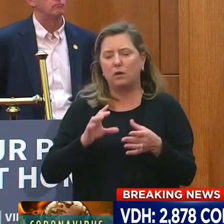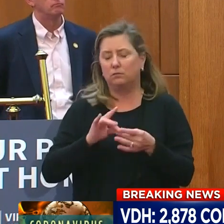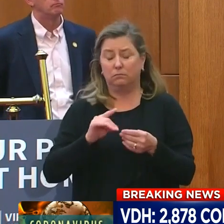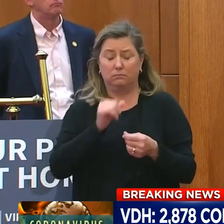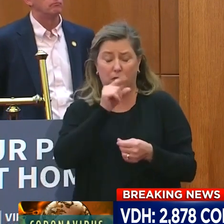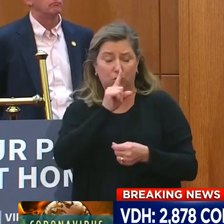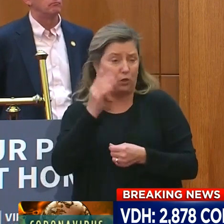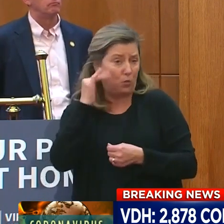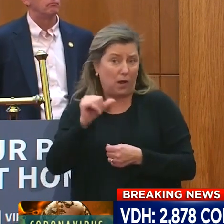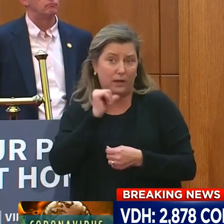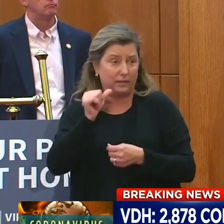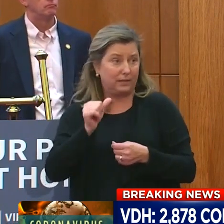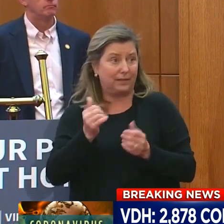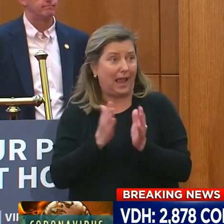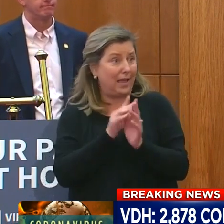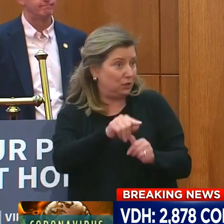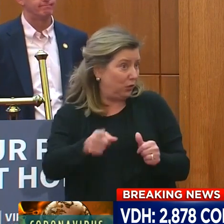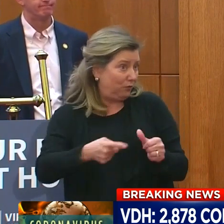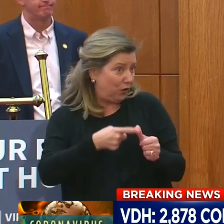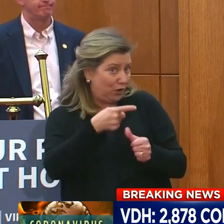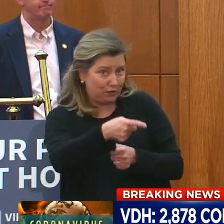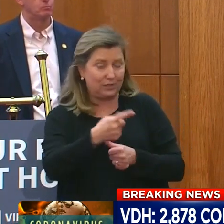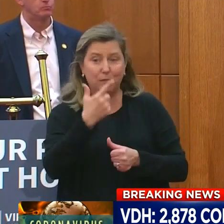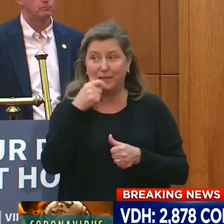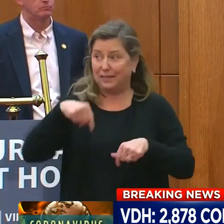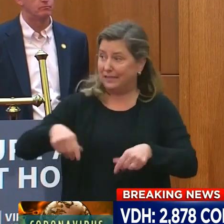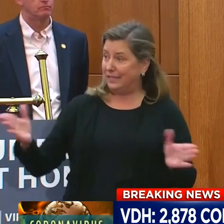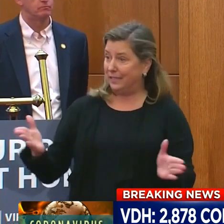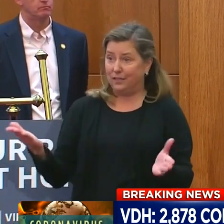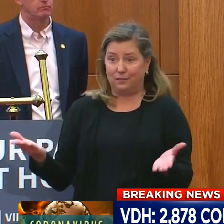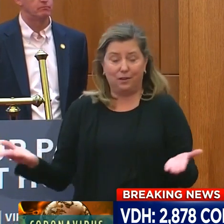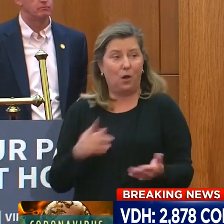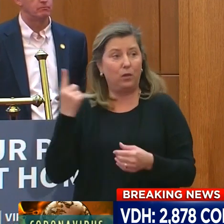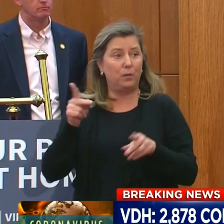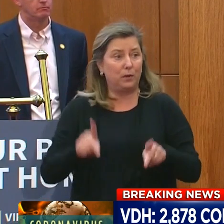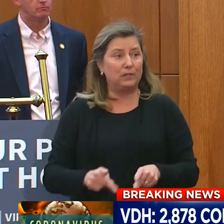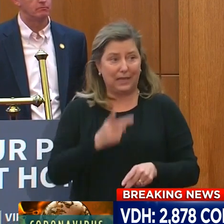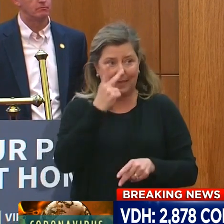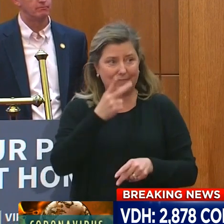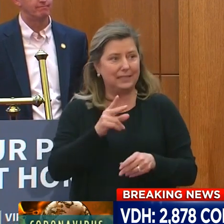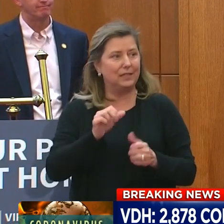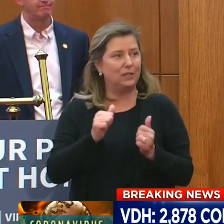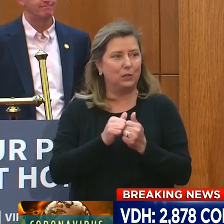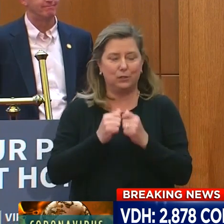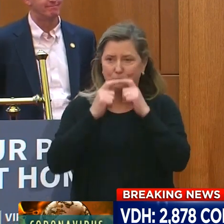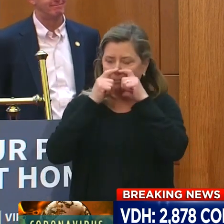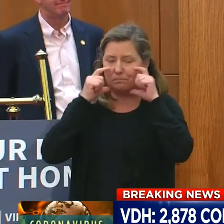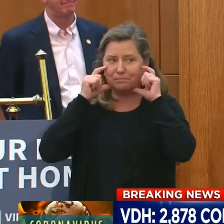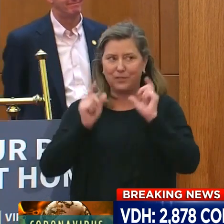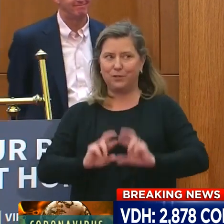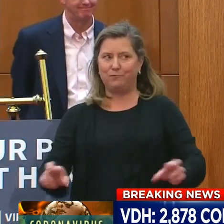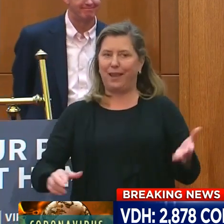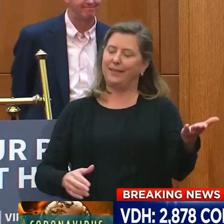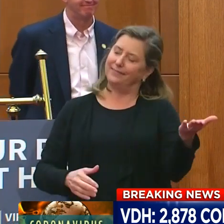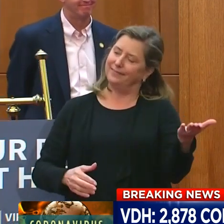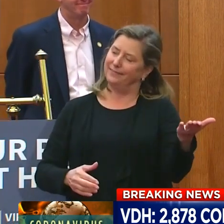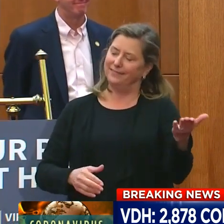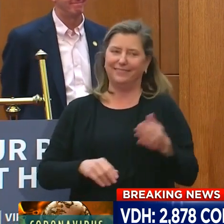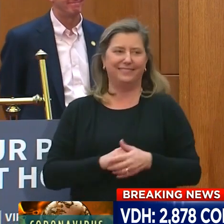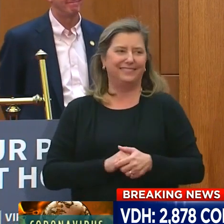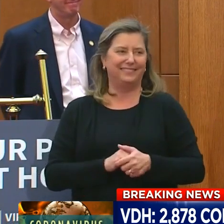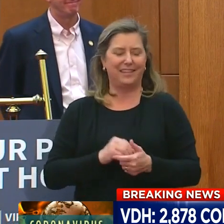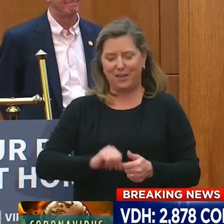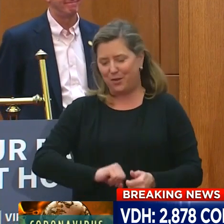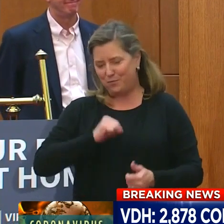not sure why they didn't call on you first, Henry, because in here you're the only one that I see has face covering equipment, so